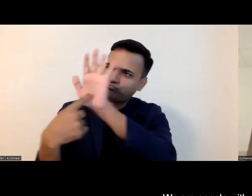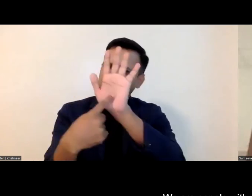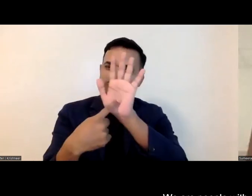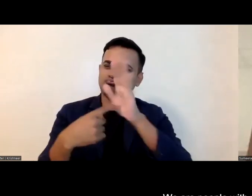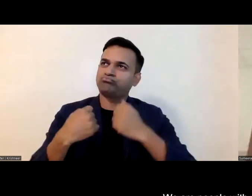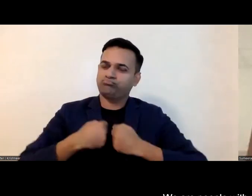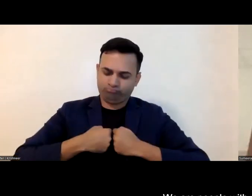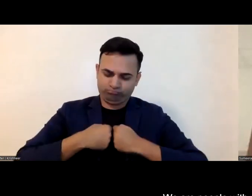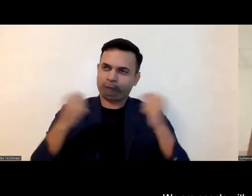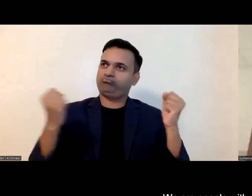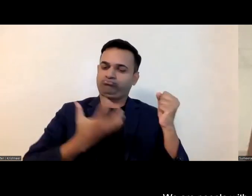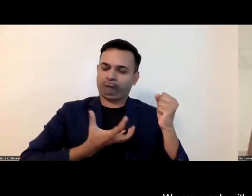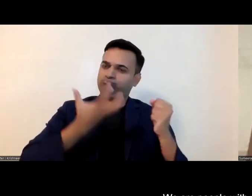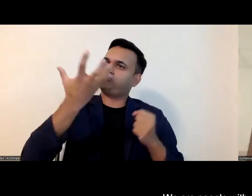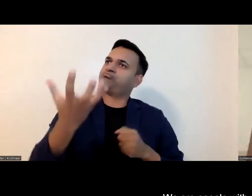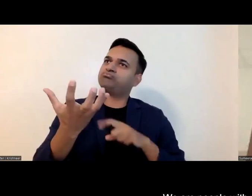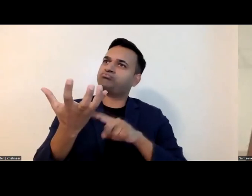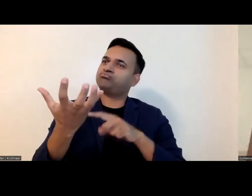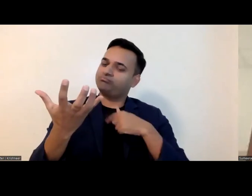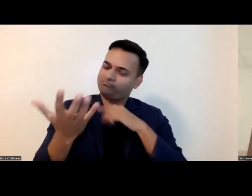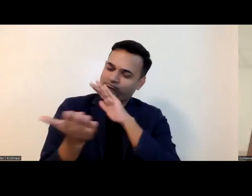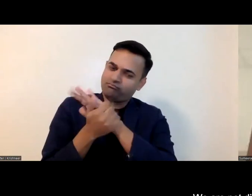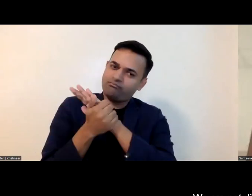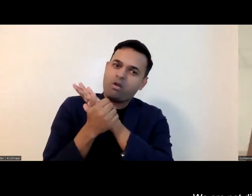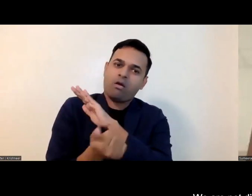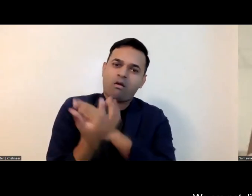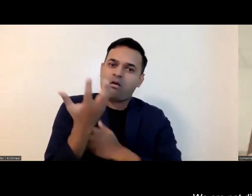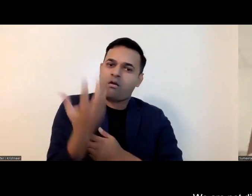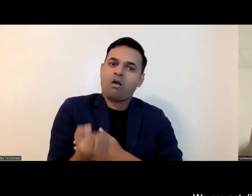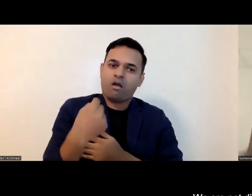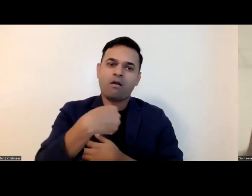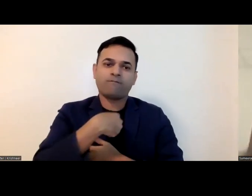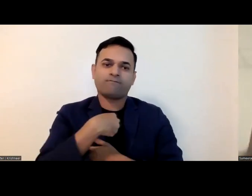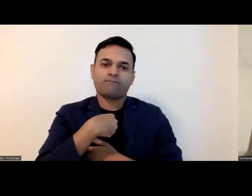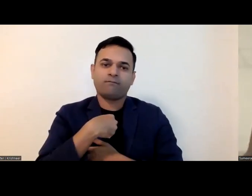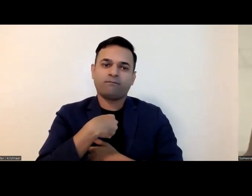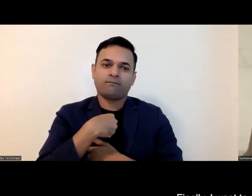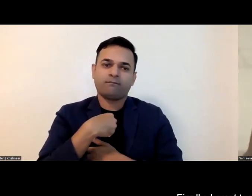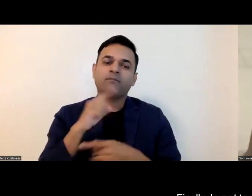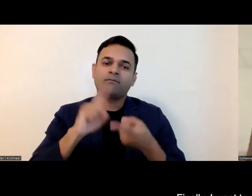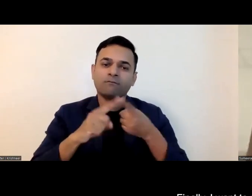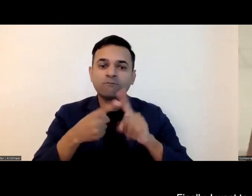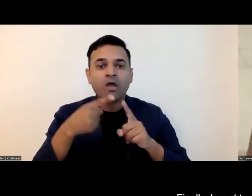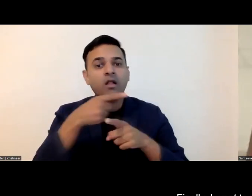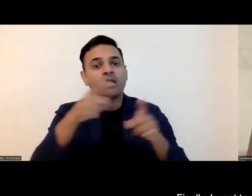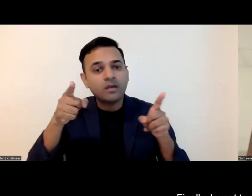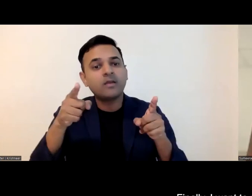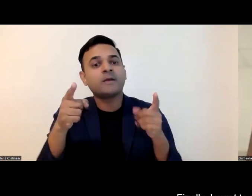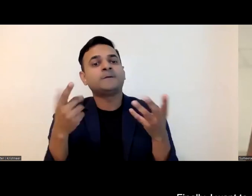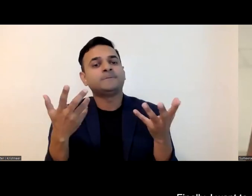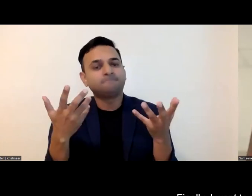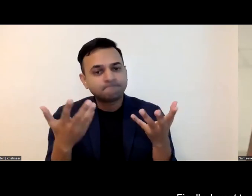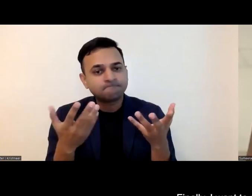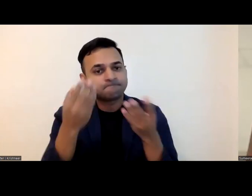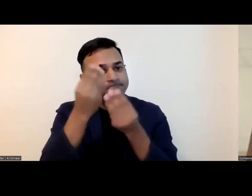We are people with special needs. We are not disabled. Finally, I want to say,